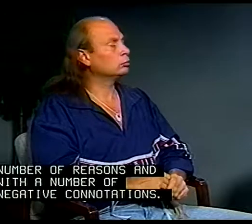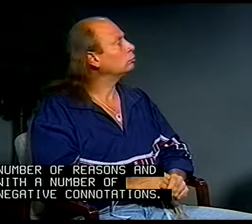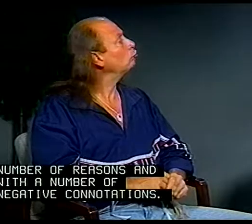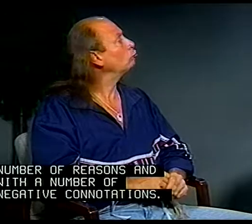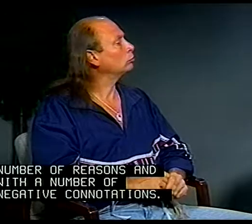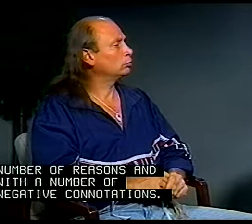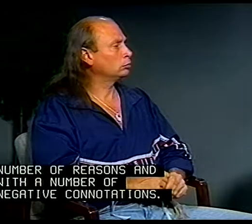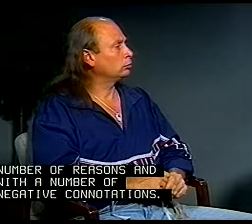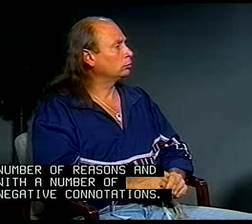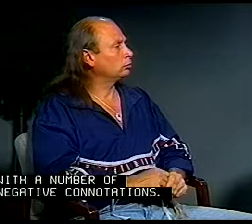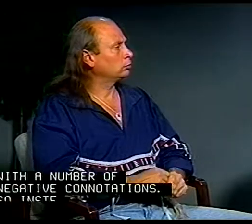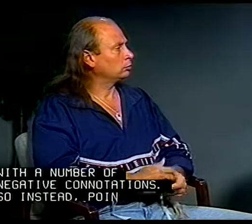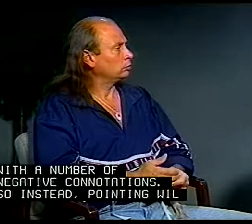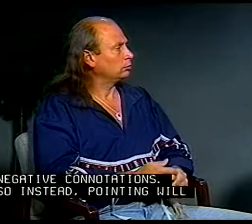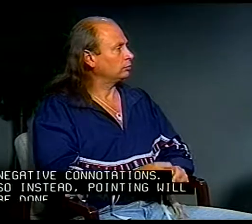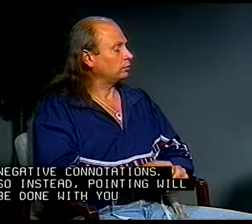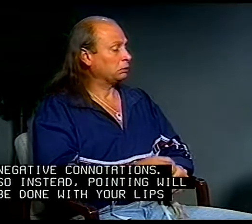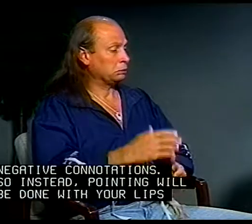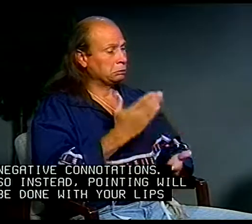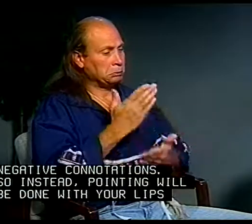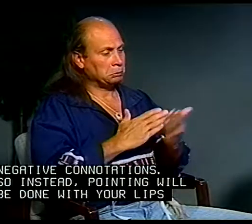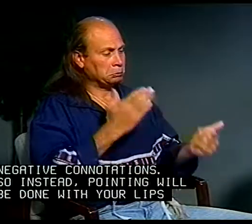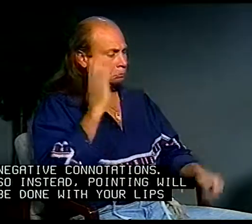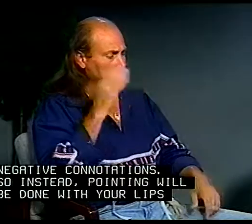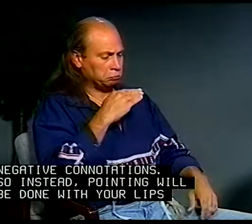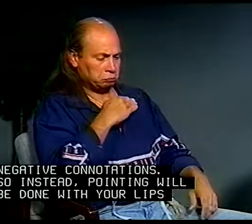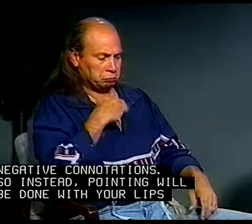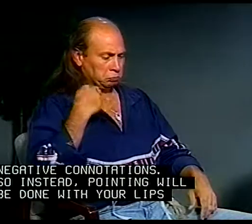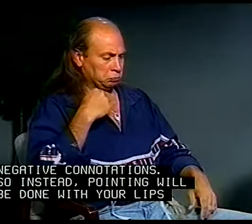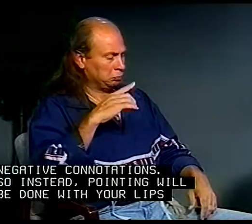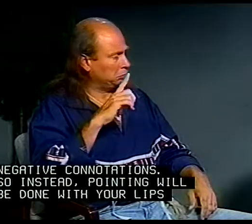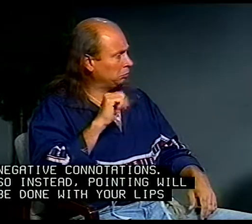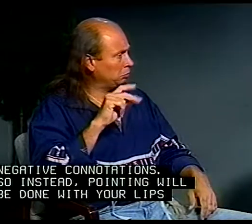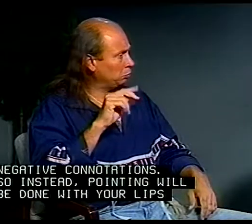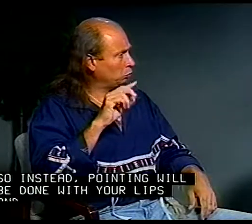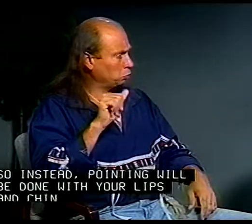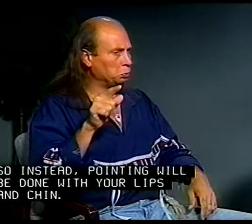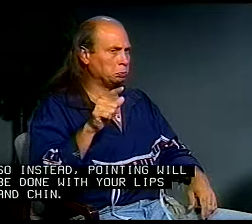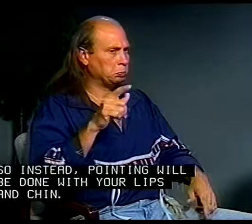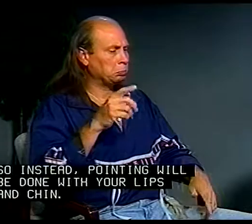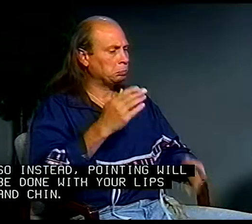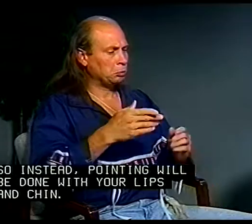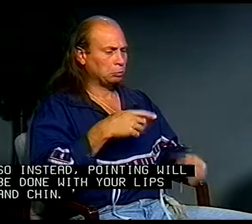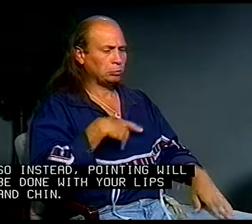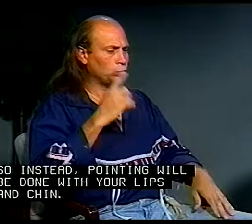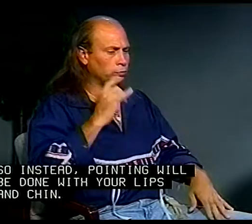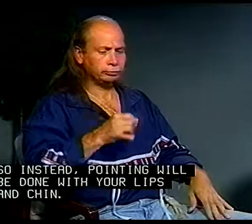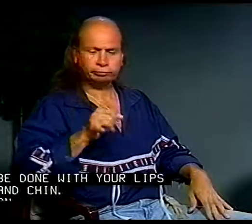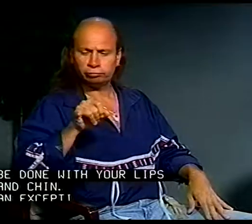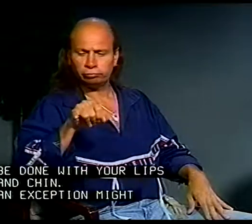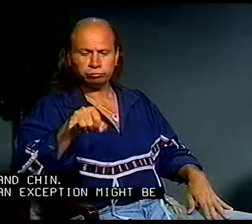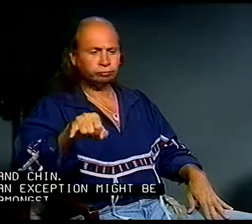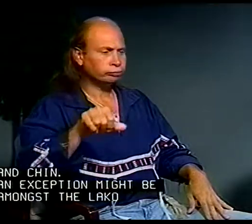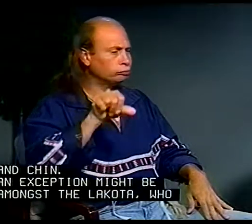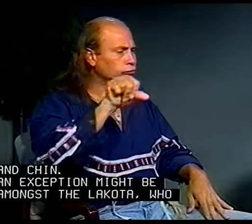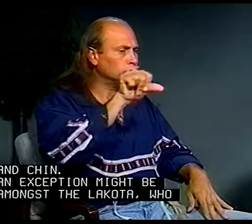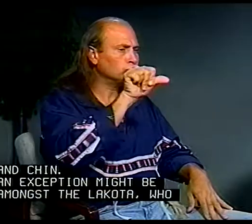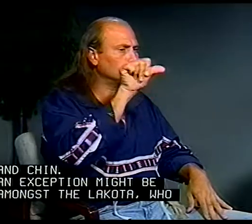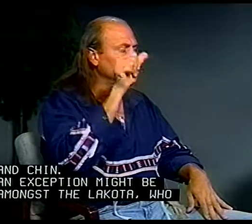reasons with a number of negative connotations. So instead, pointing will be done with your lips and chin. An exception